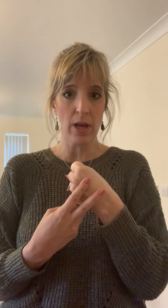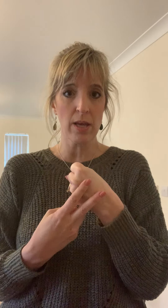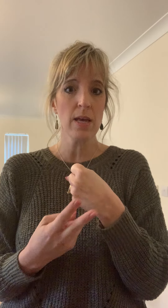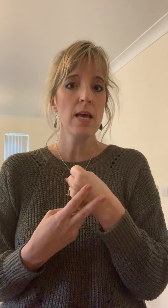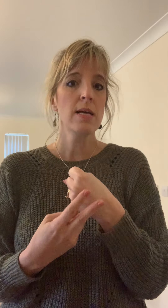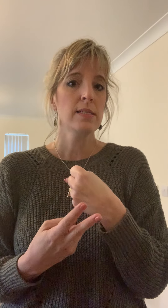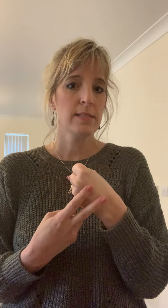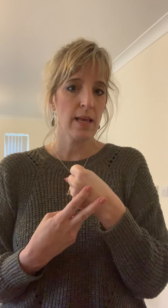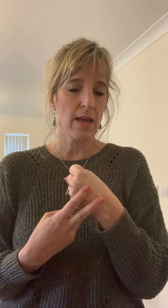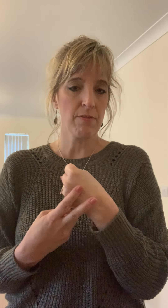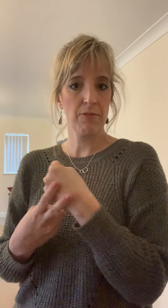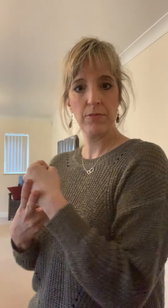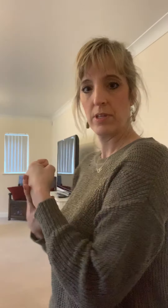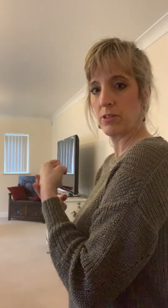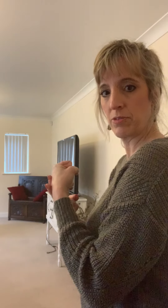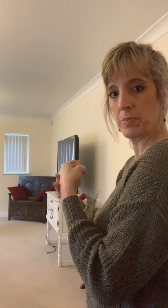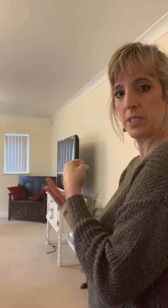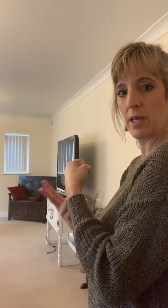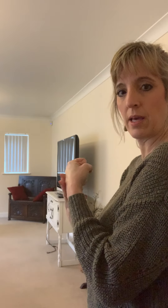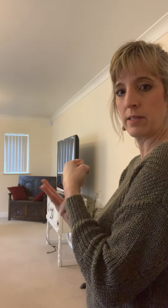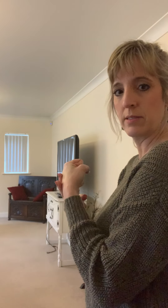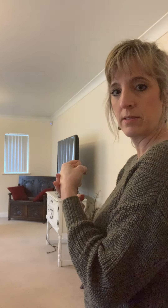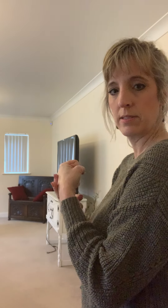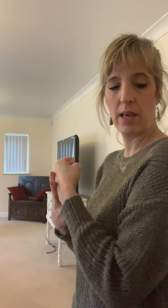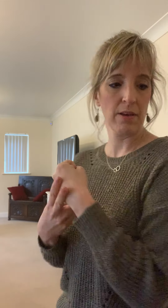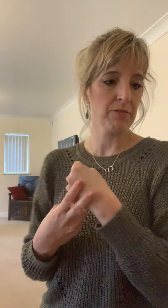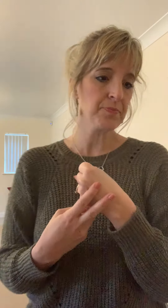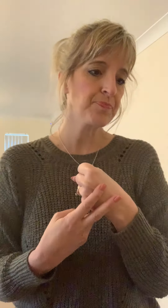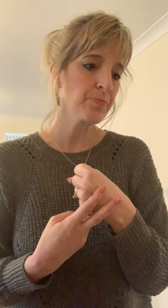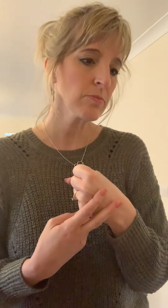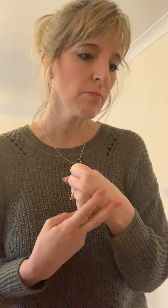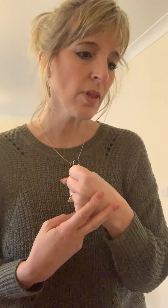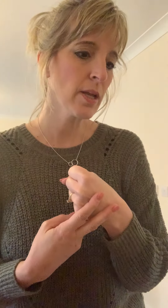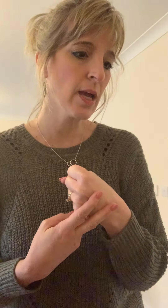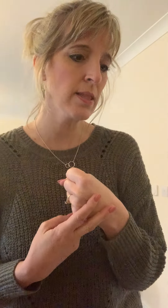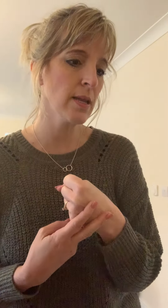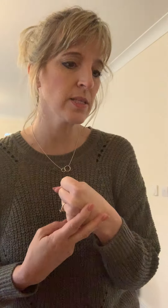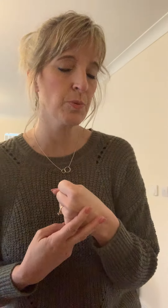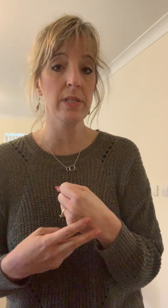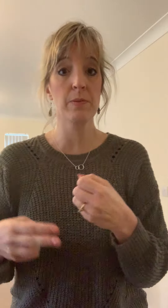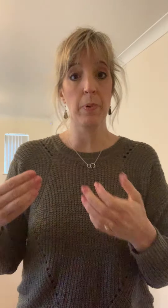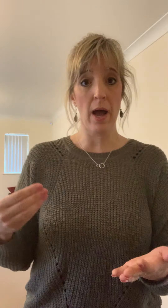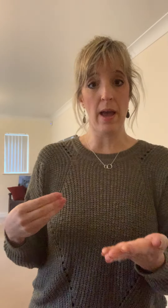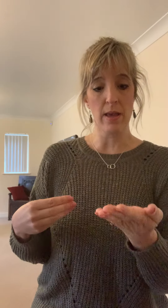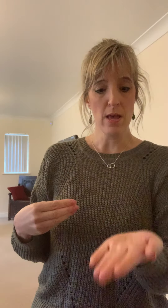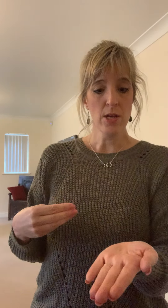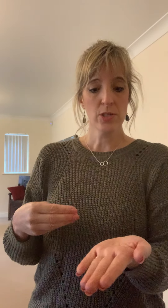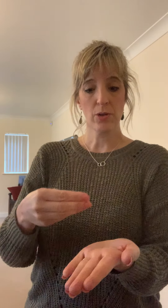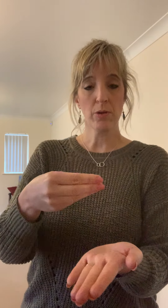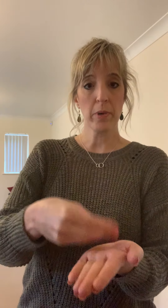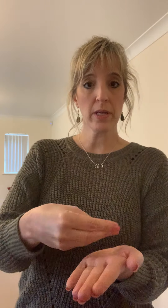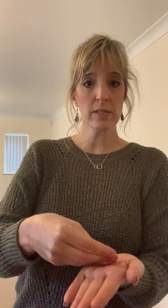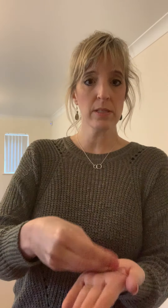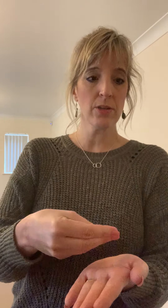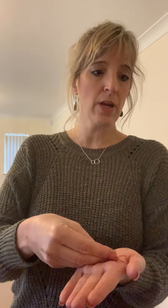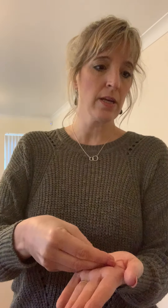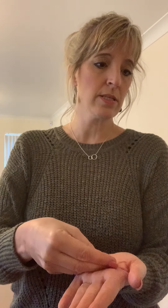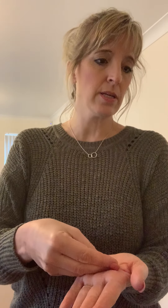okay? Save. Here's from the side, save. Okay, the next one is buy. So your money is in your hand